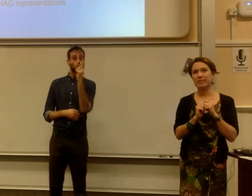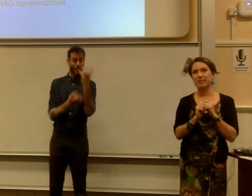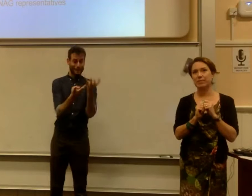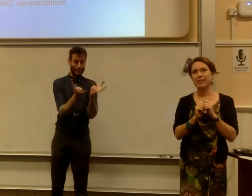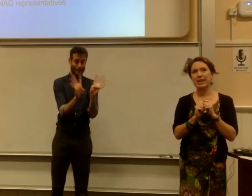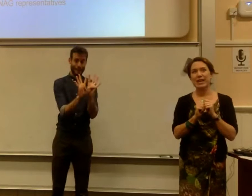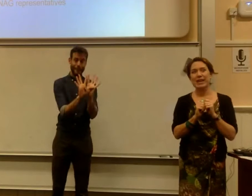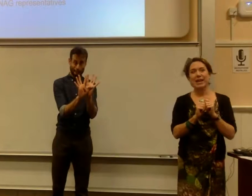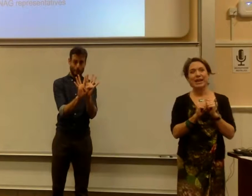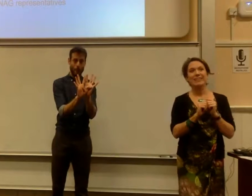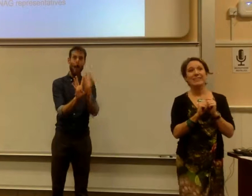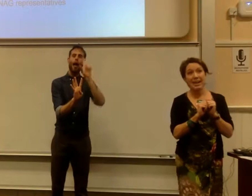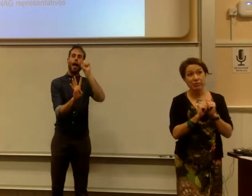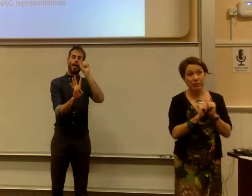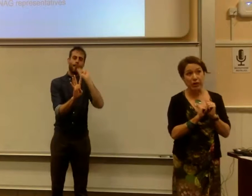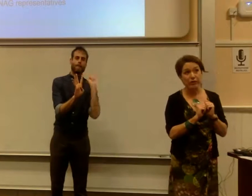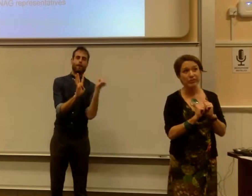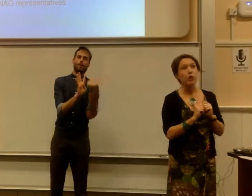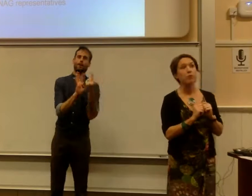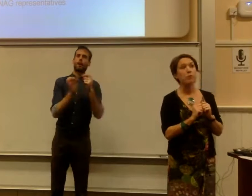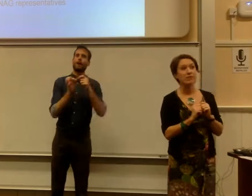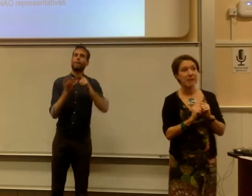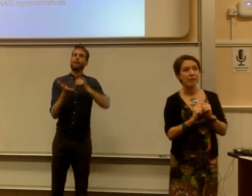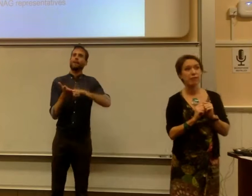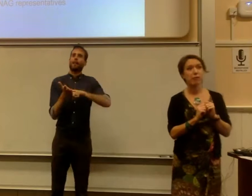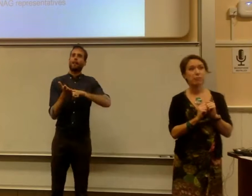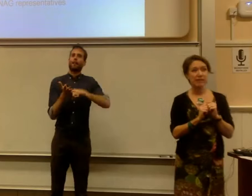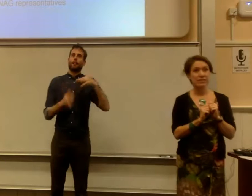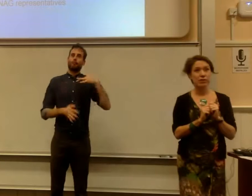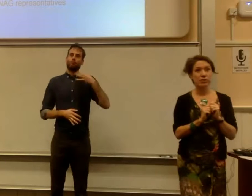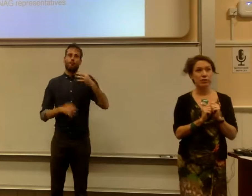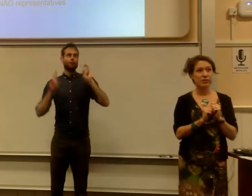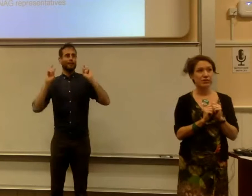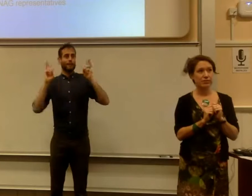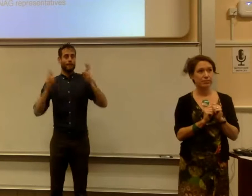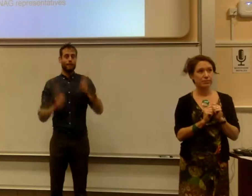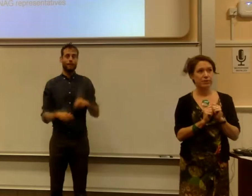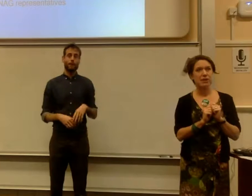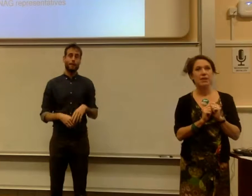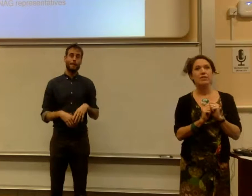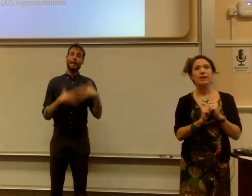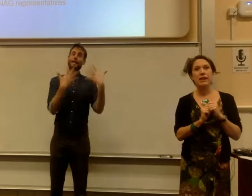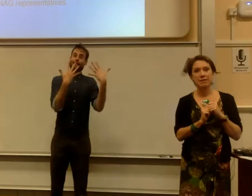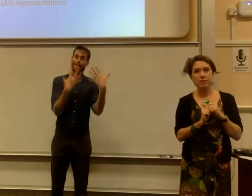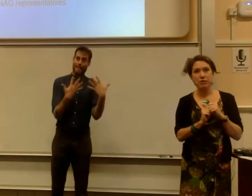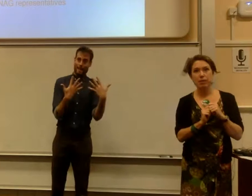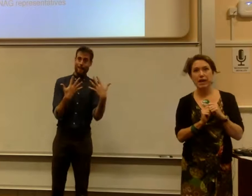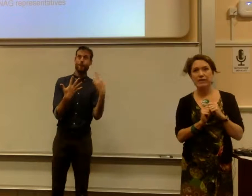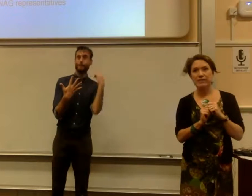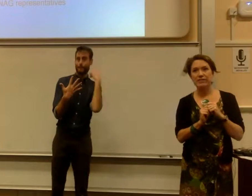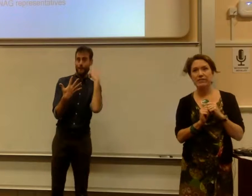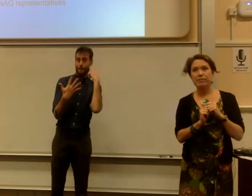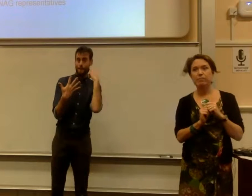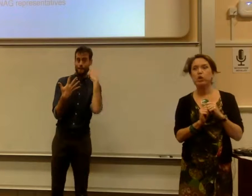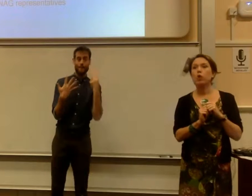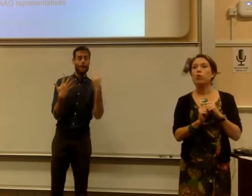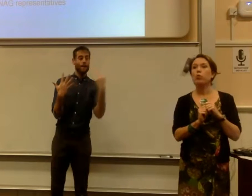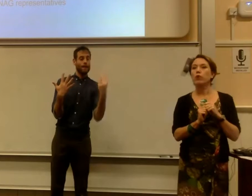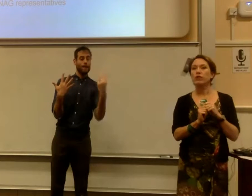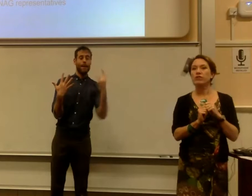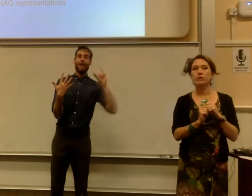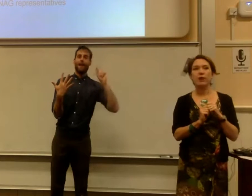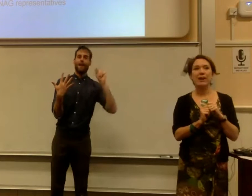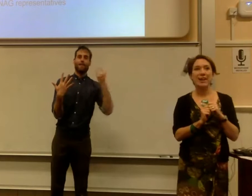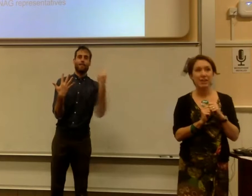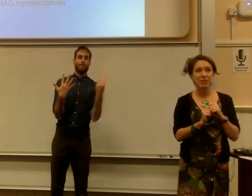representatives. 10 of those will be deaf BSL users. The 11th place